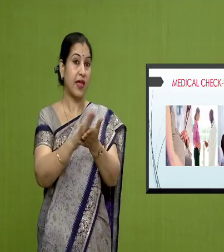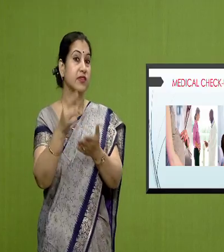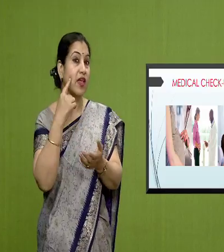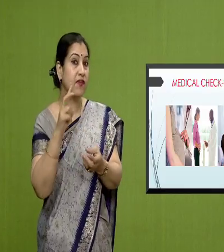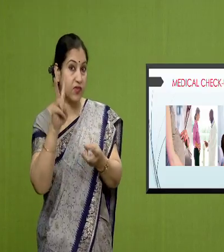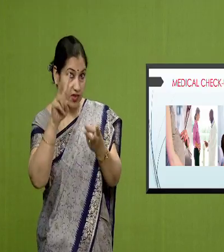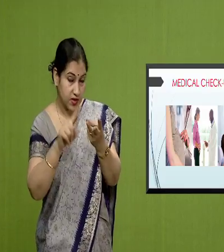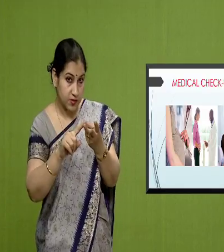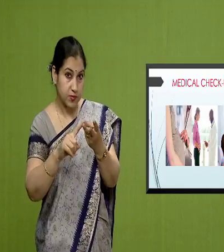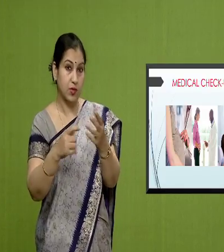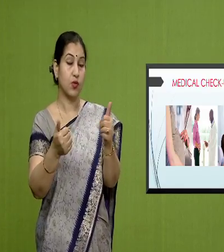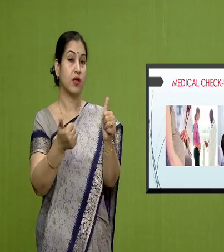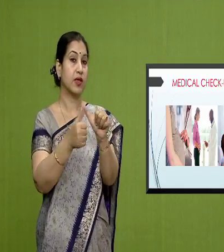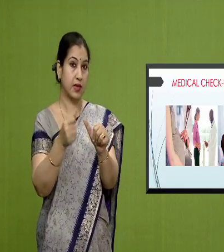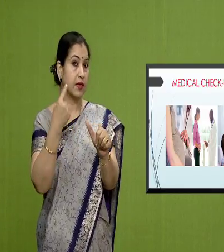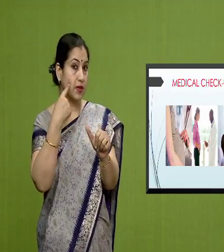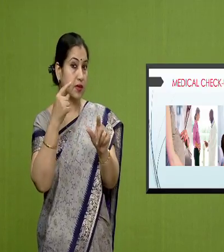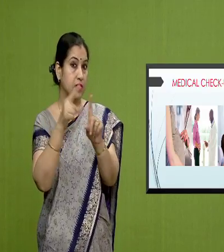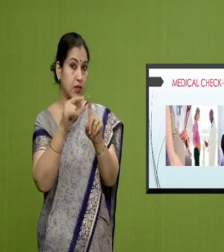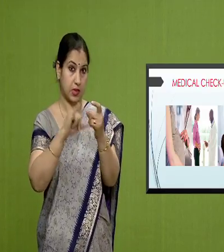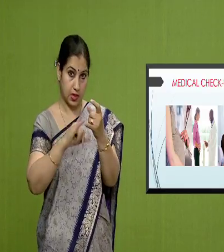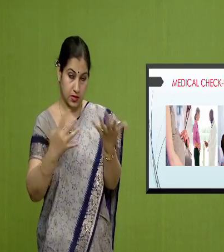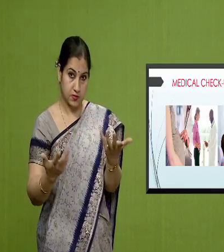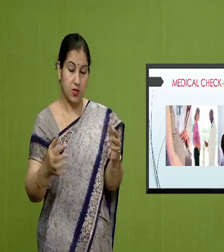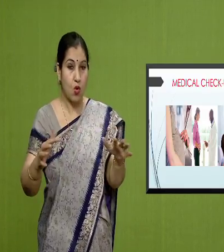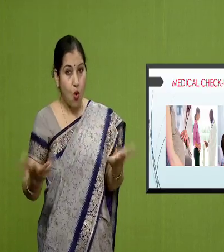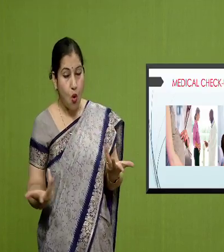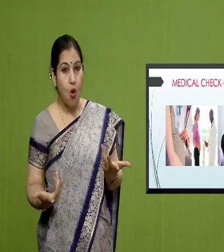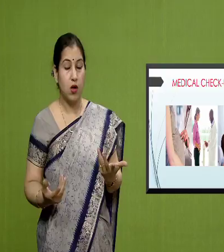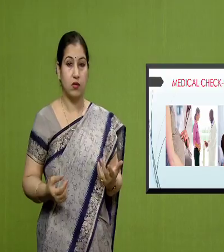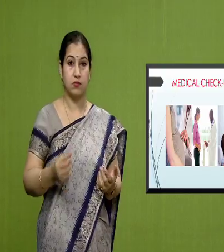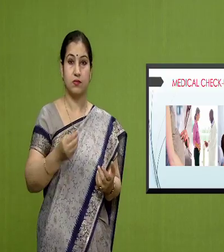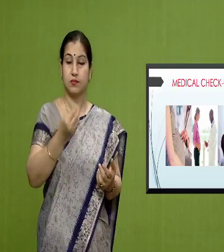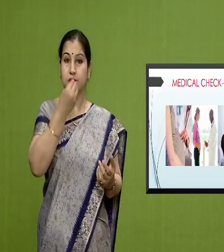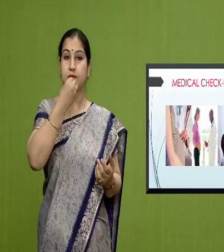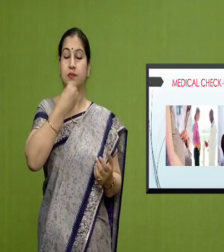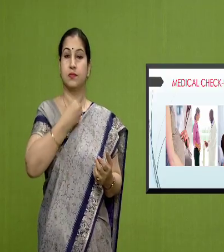HIV, AIDS or gestational diabetes.